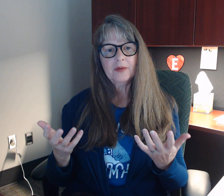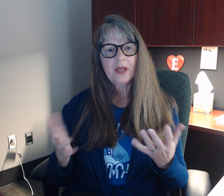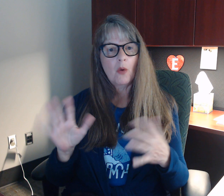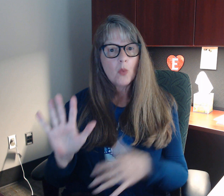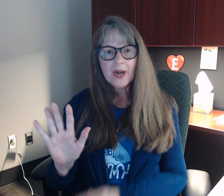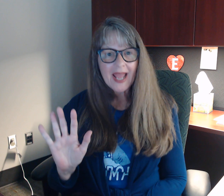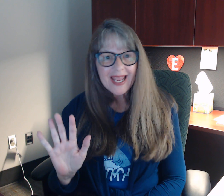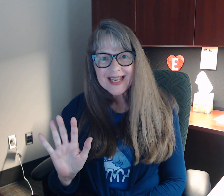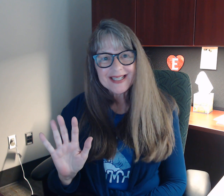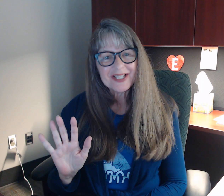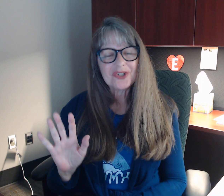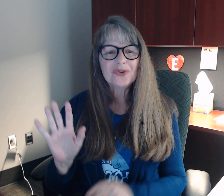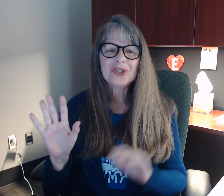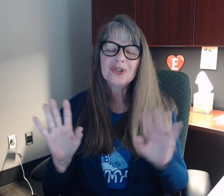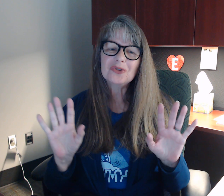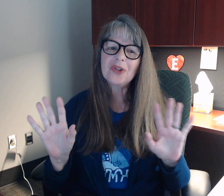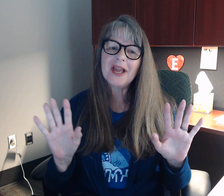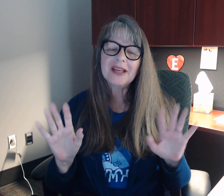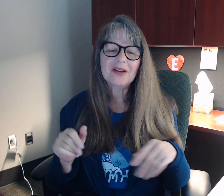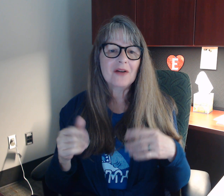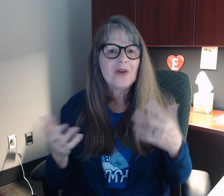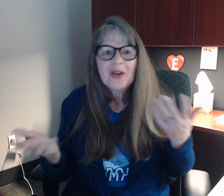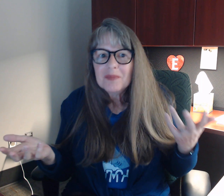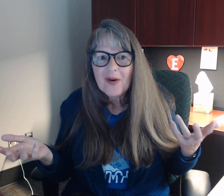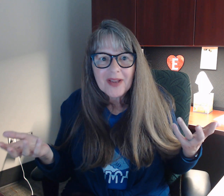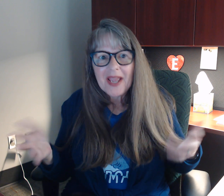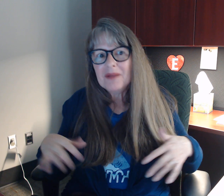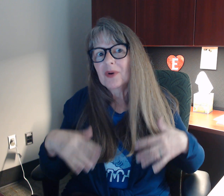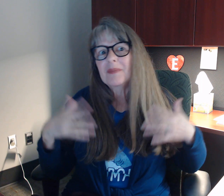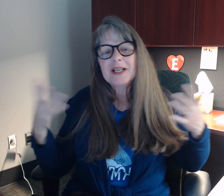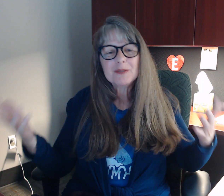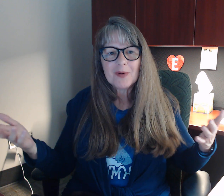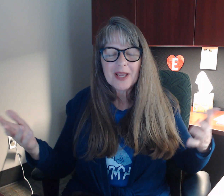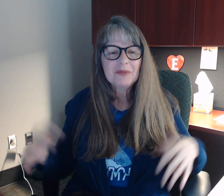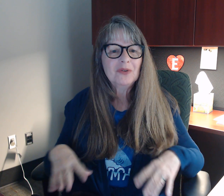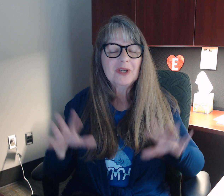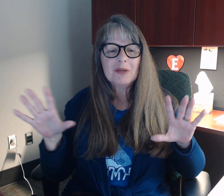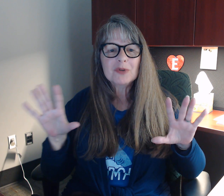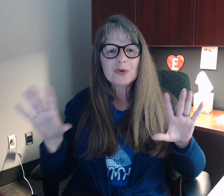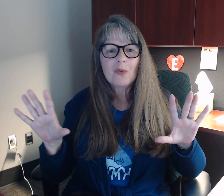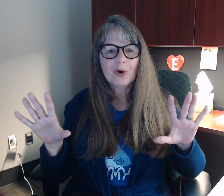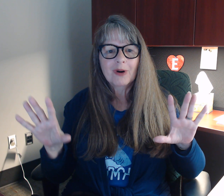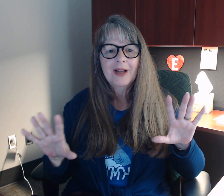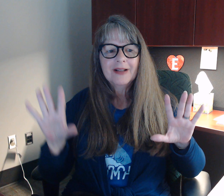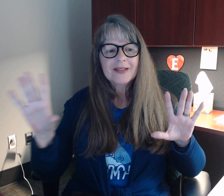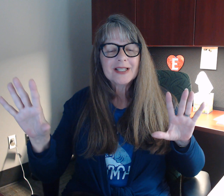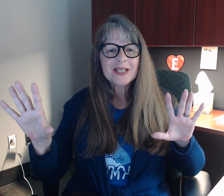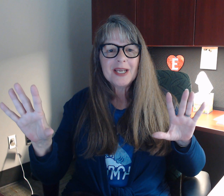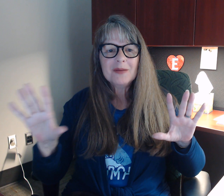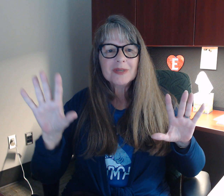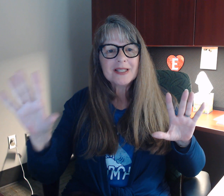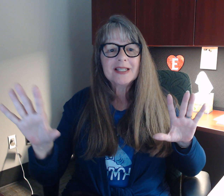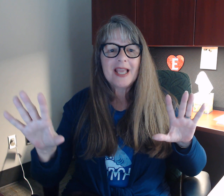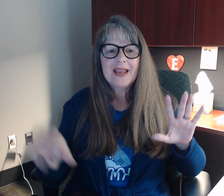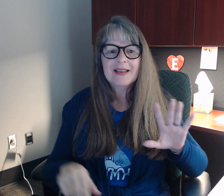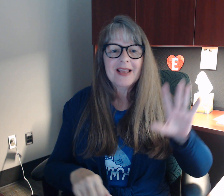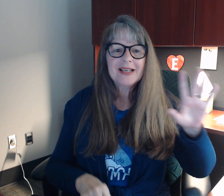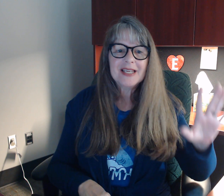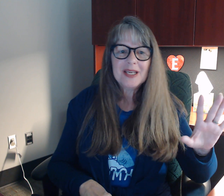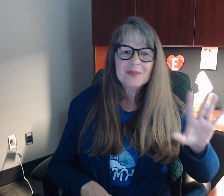on one hand is you could do like a volleyball game or a baseball game, and you can keep score. This team is this hand and that team is